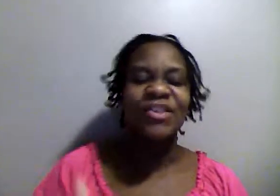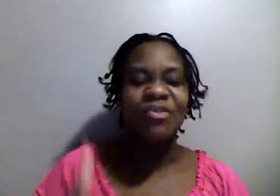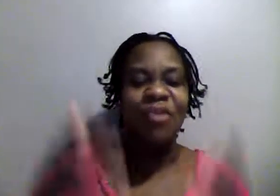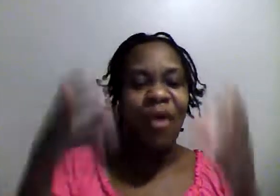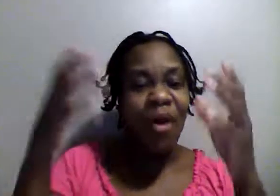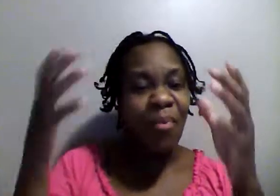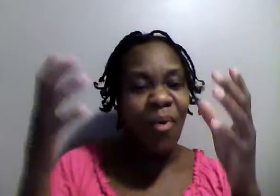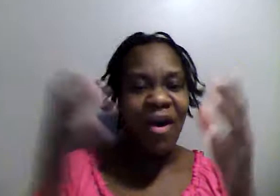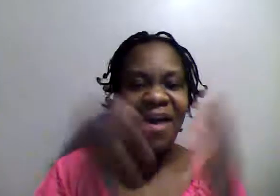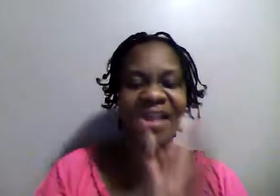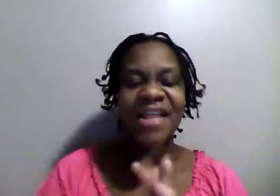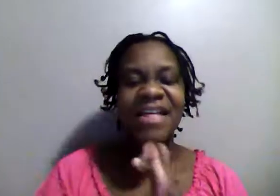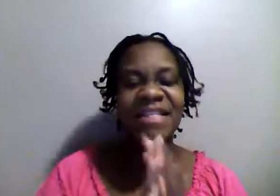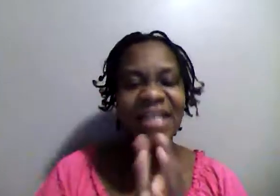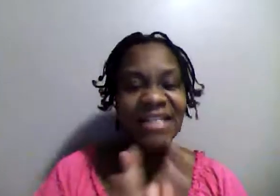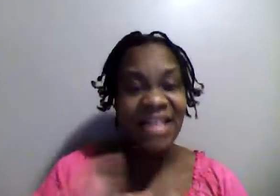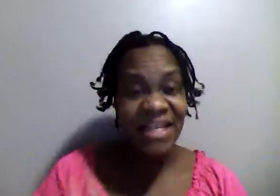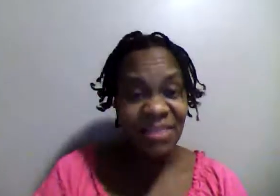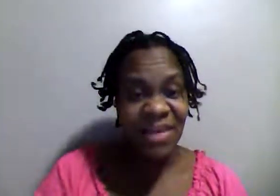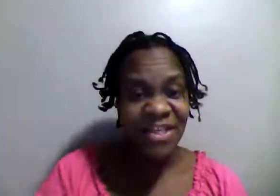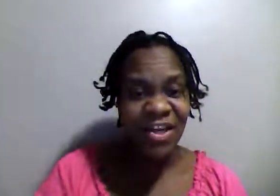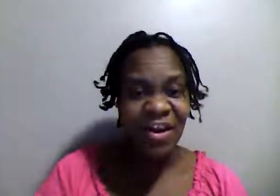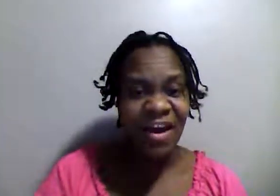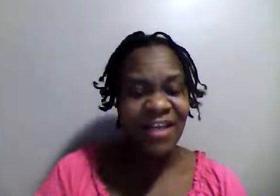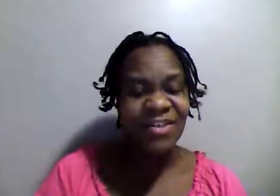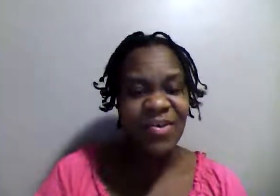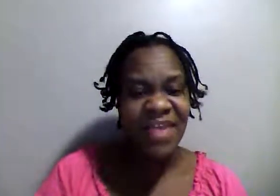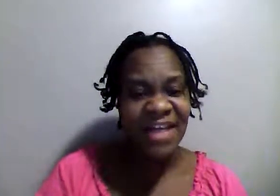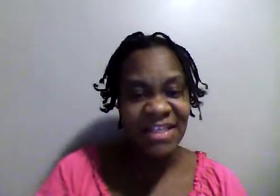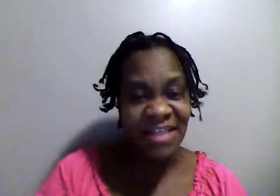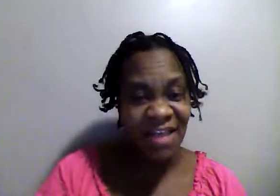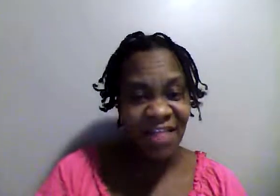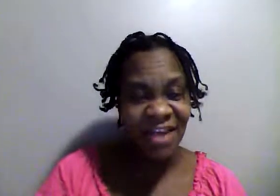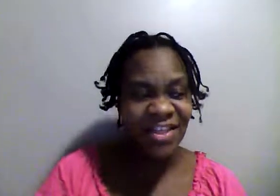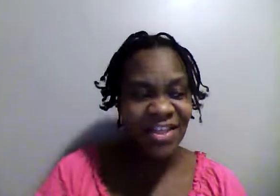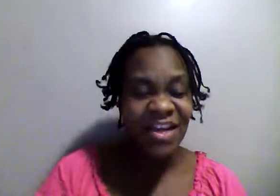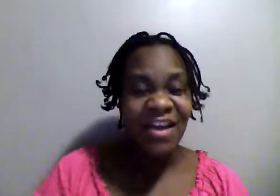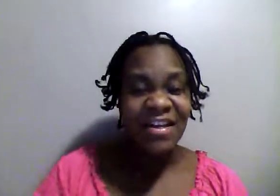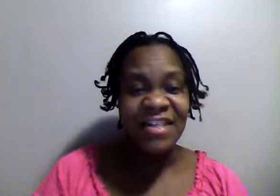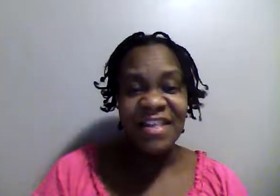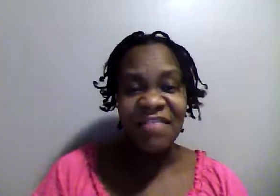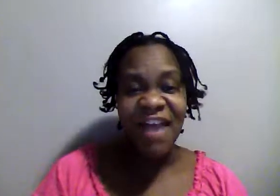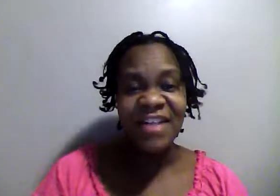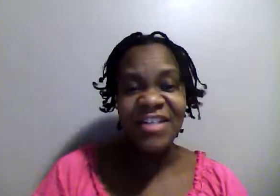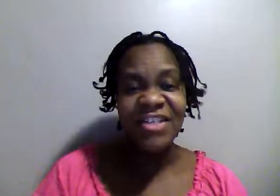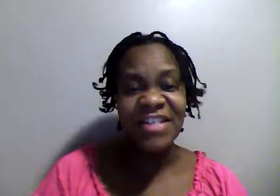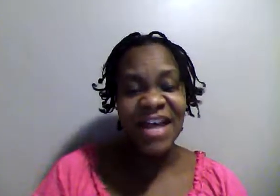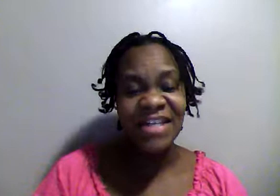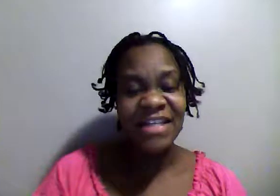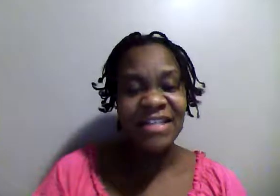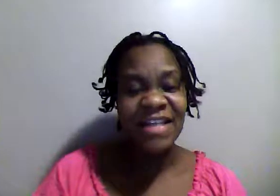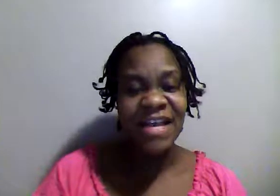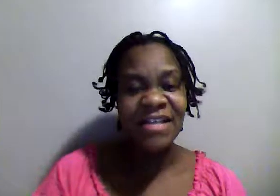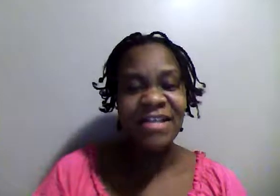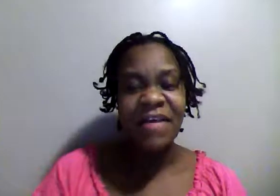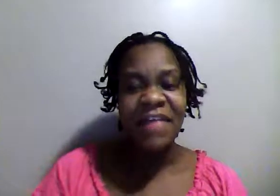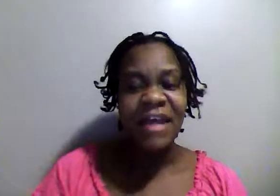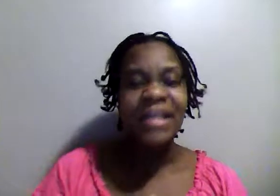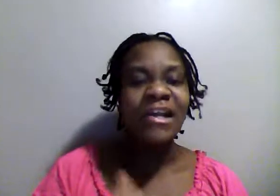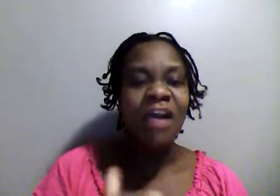grow upward, then it takes less space in your garden. So that is the advantage. The disadvantage is that it takes a little longer